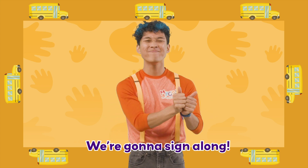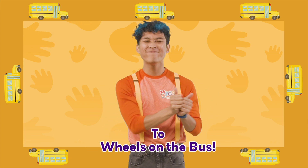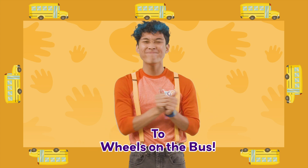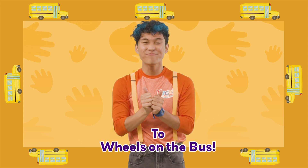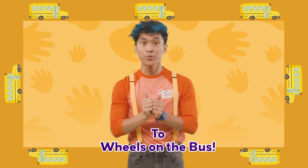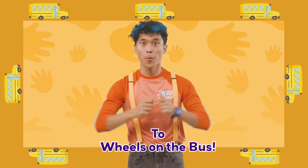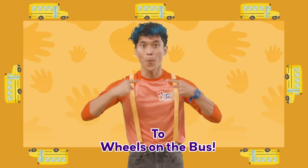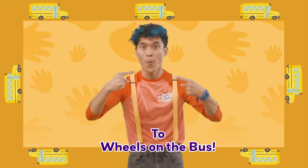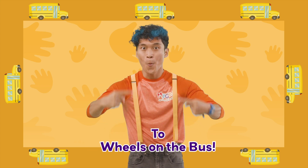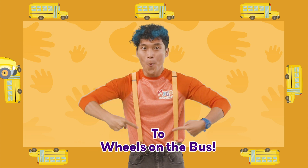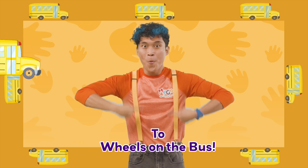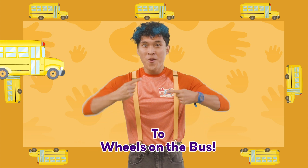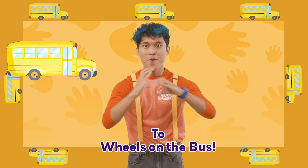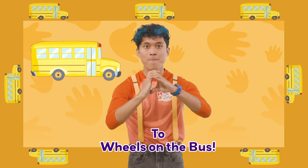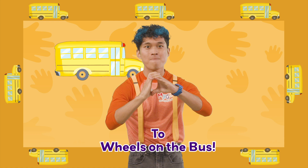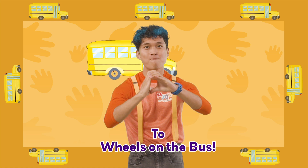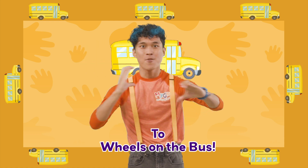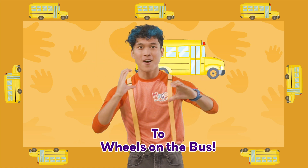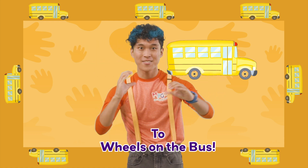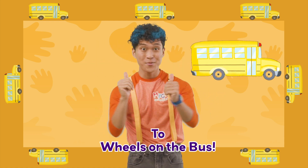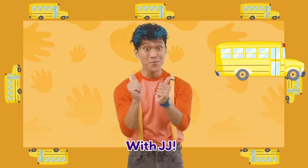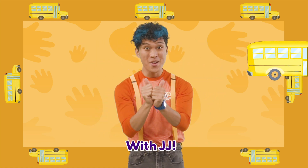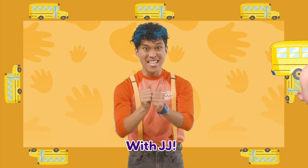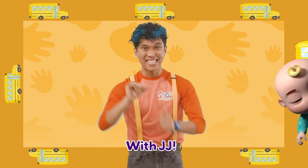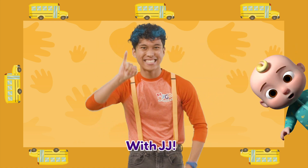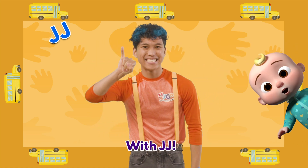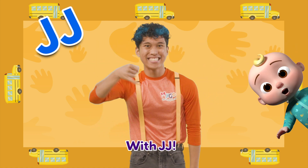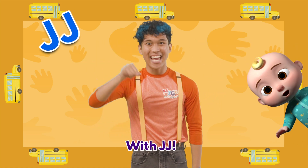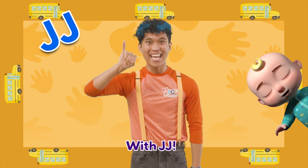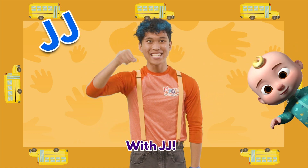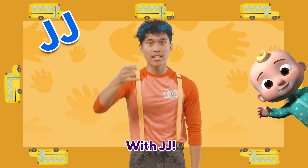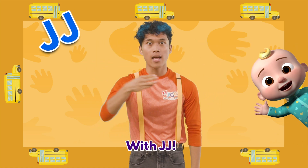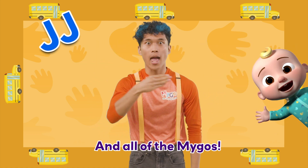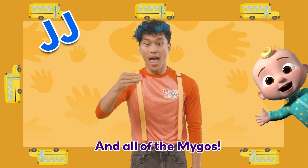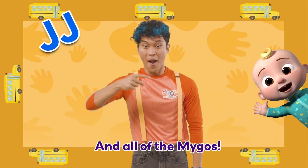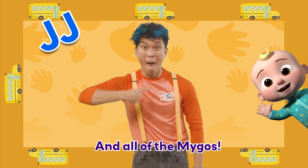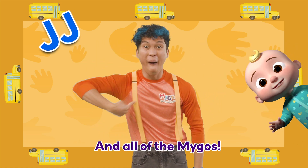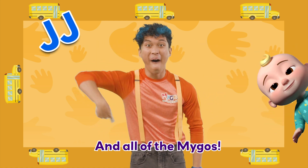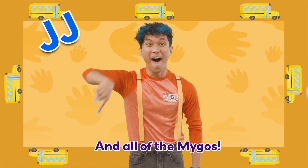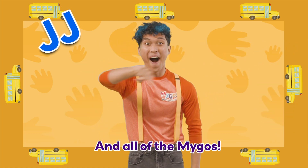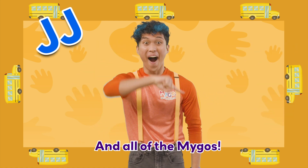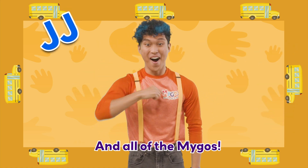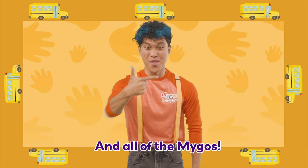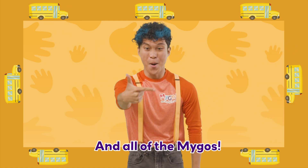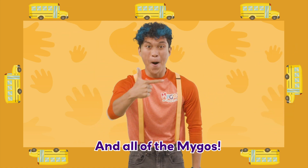to Wheels on the Bus with JJ and all the MyGos.